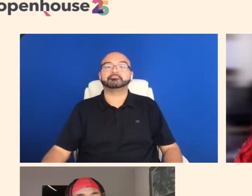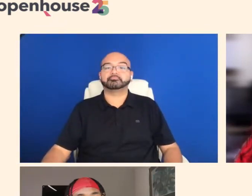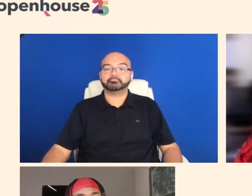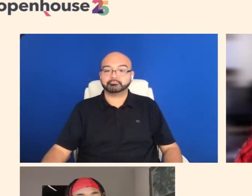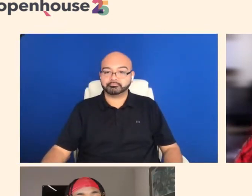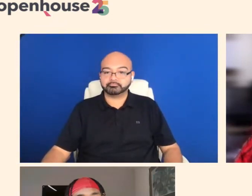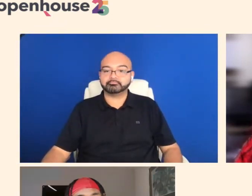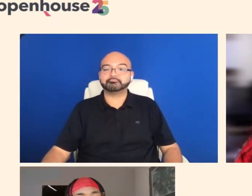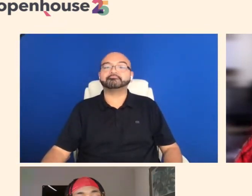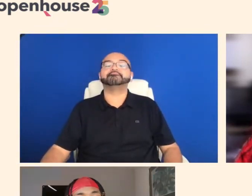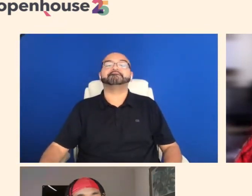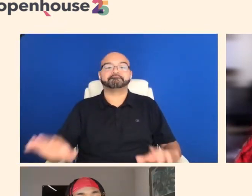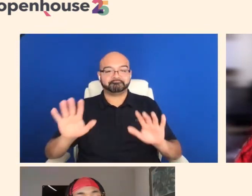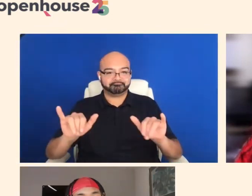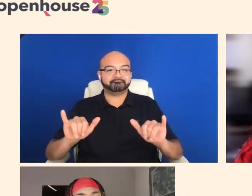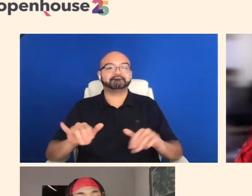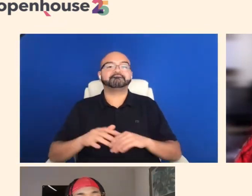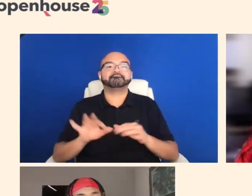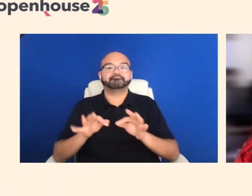it is.